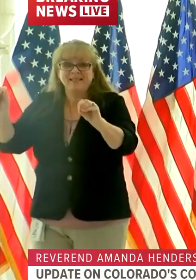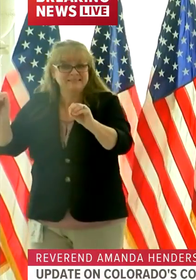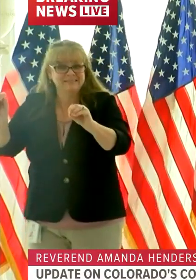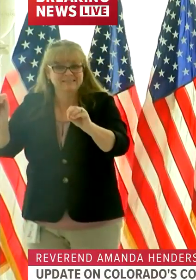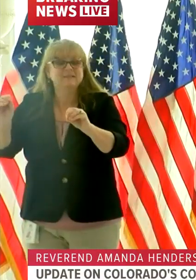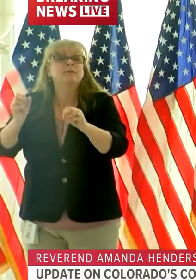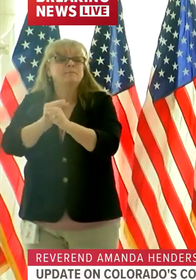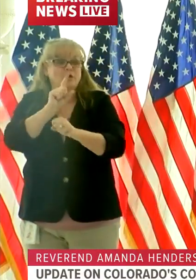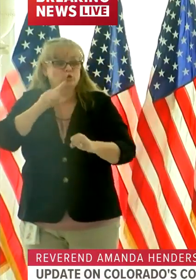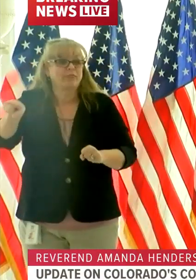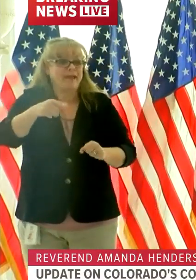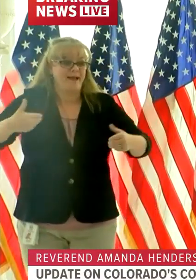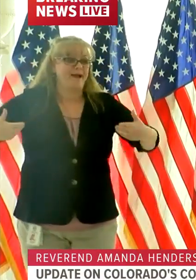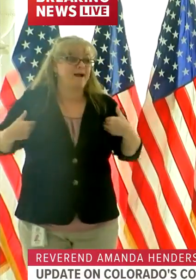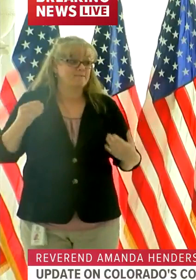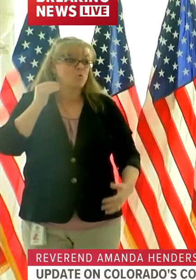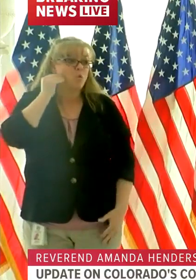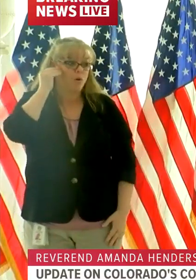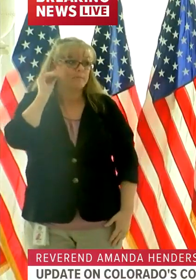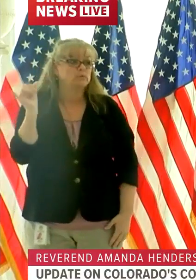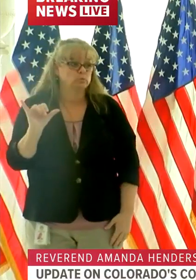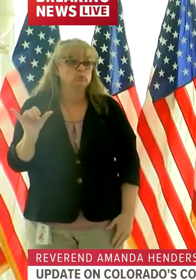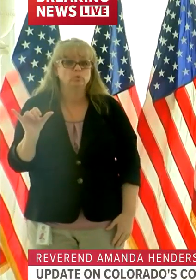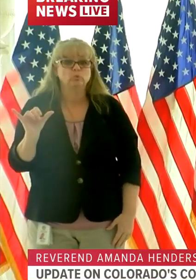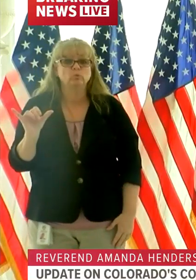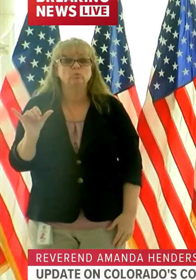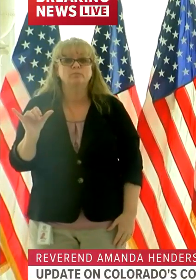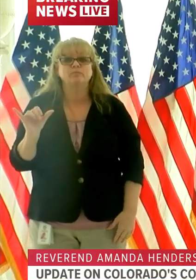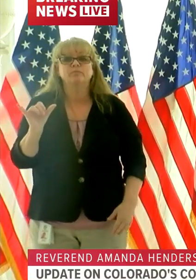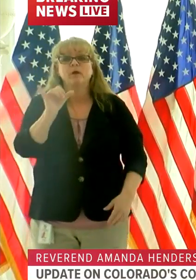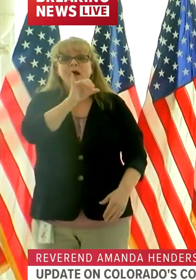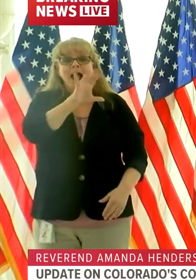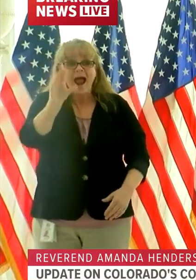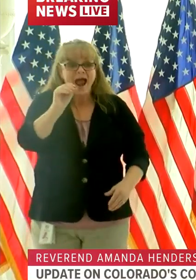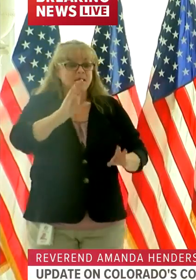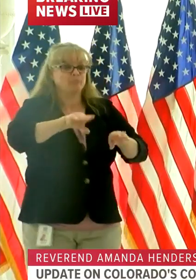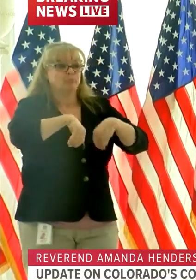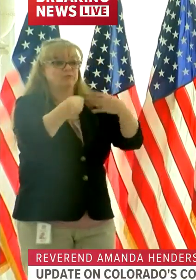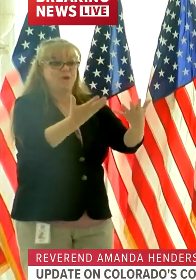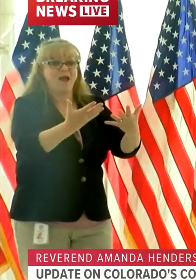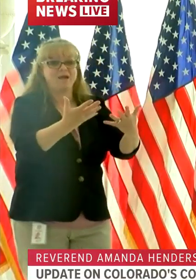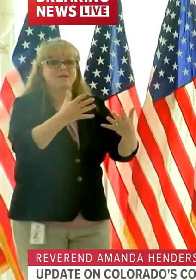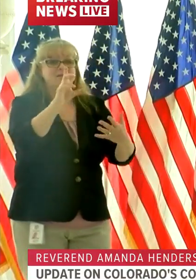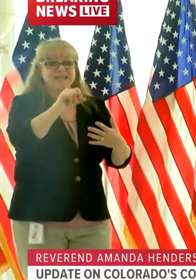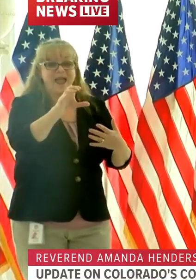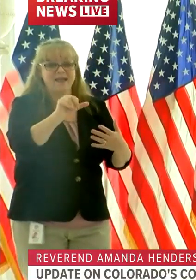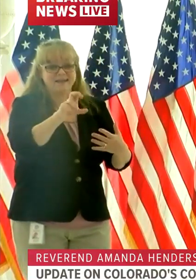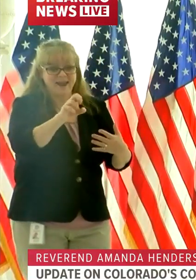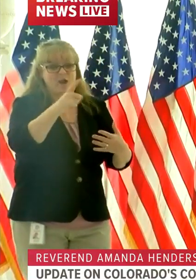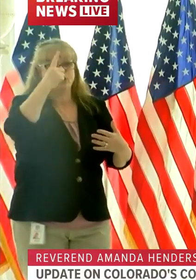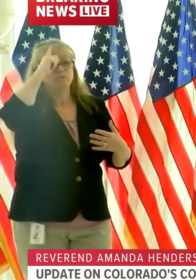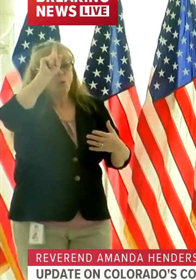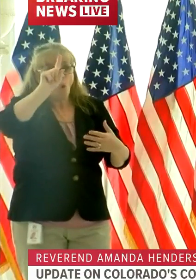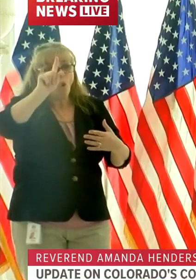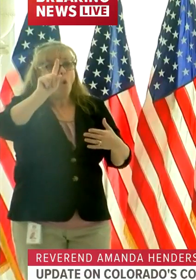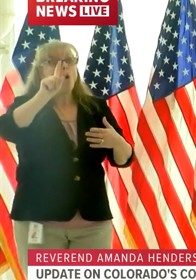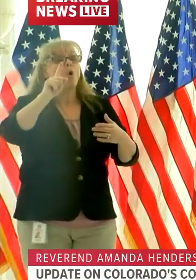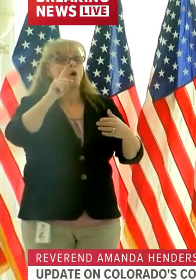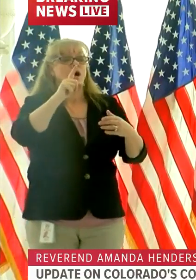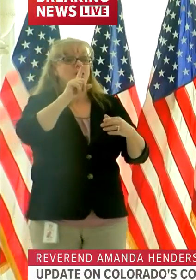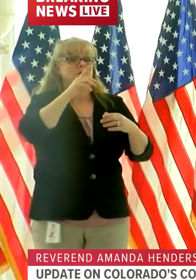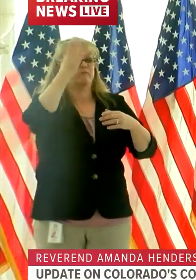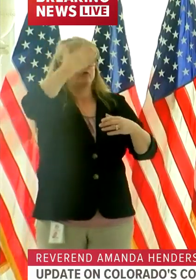first responders and assuring that those who are living alone know that they are not forgotten. In this